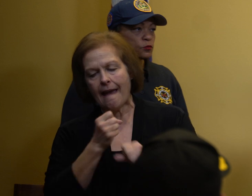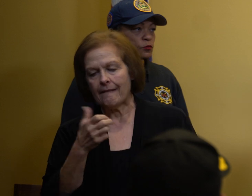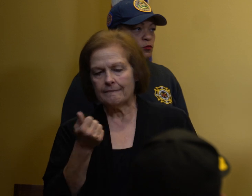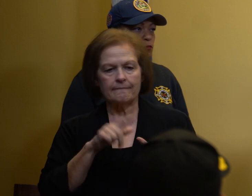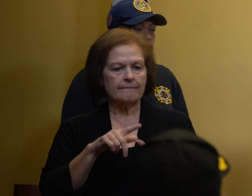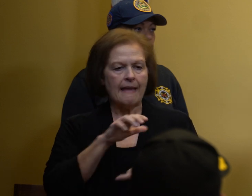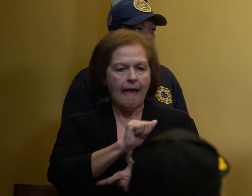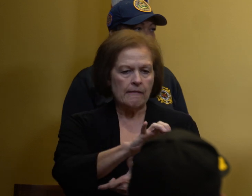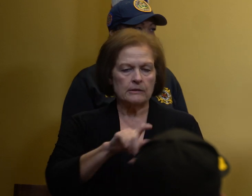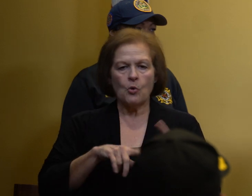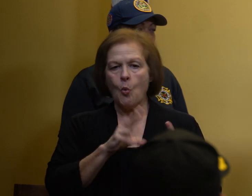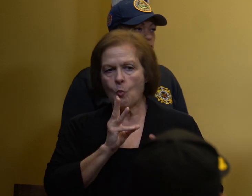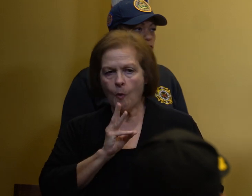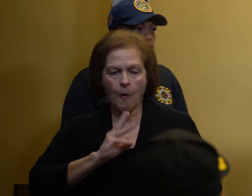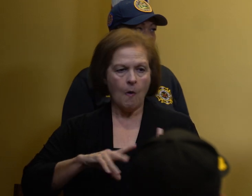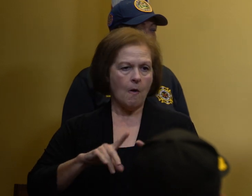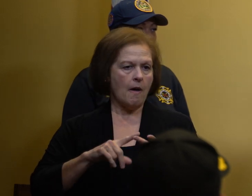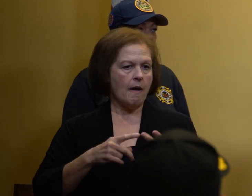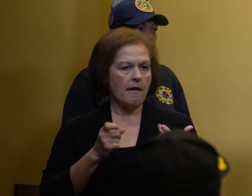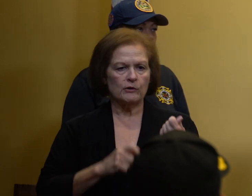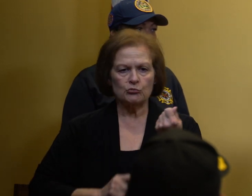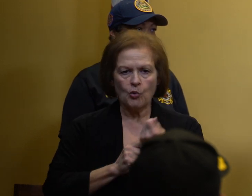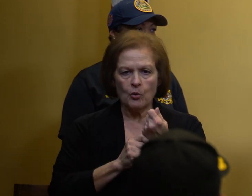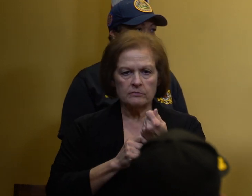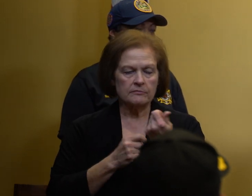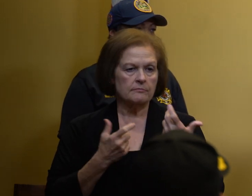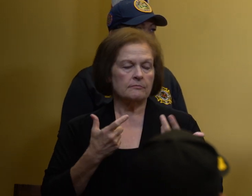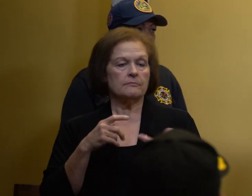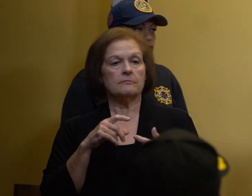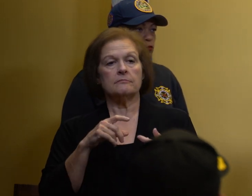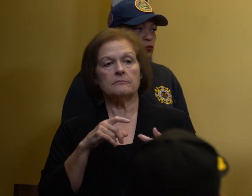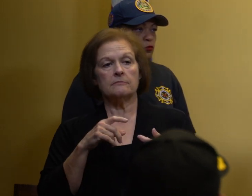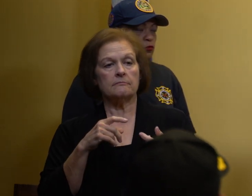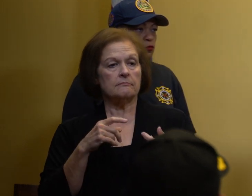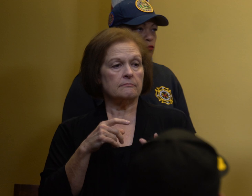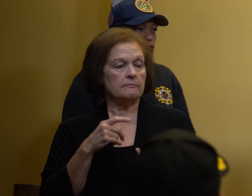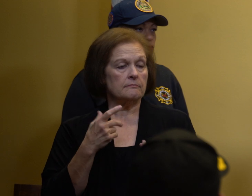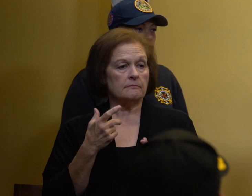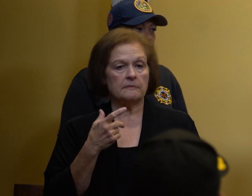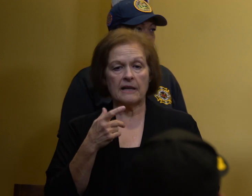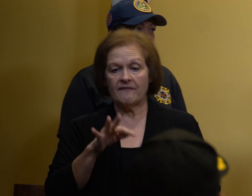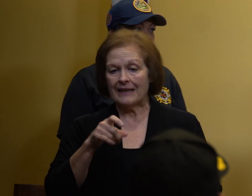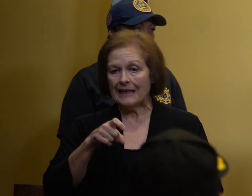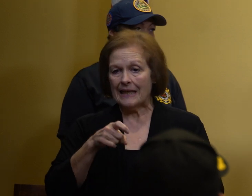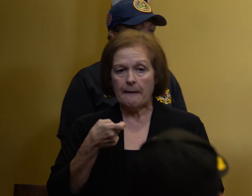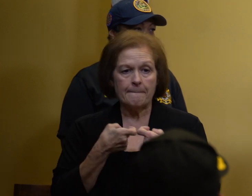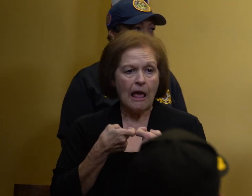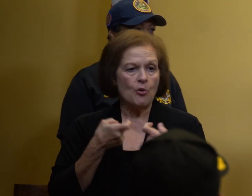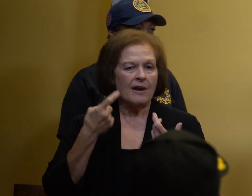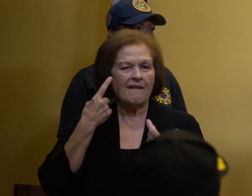conditioning, water, charge devices, exchange medical batteries